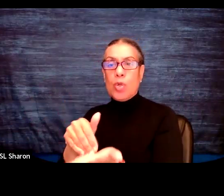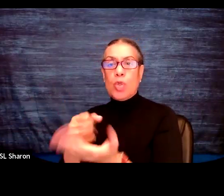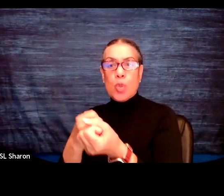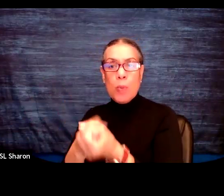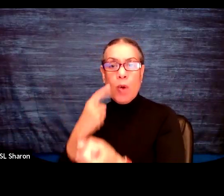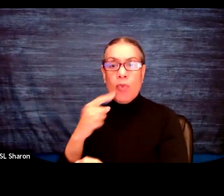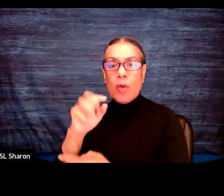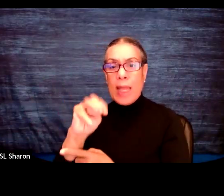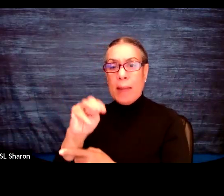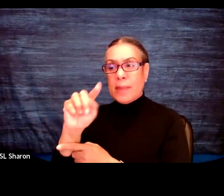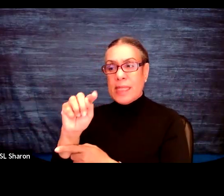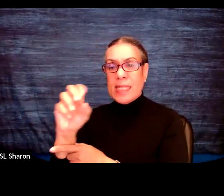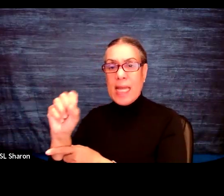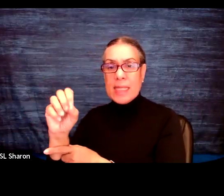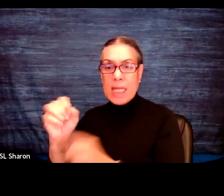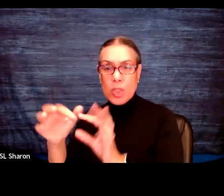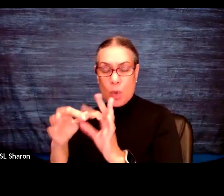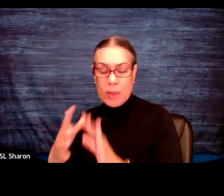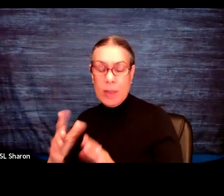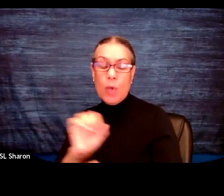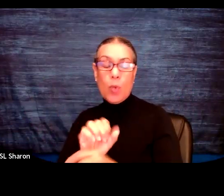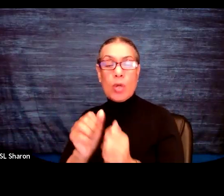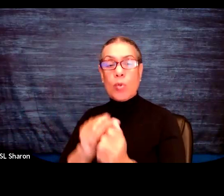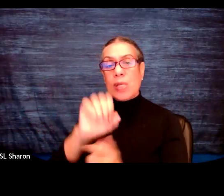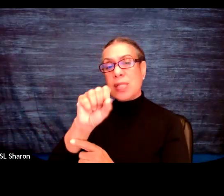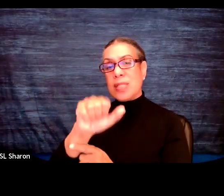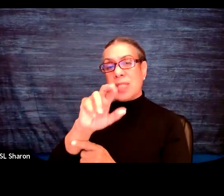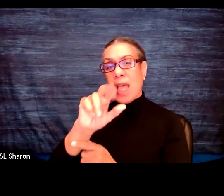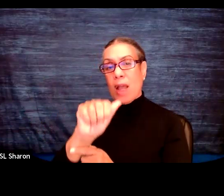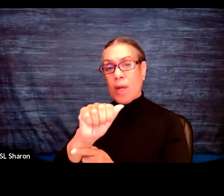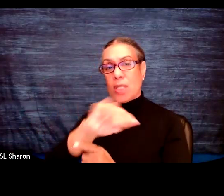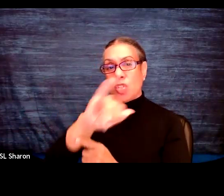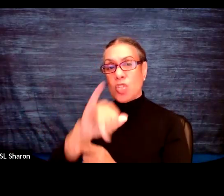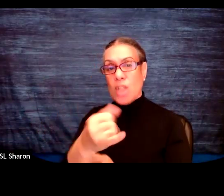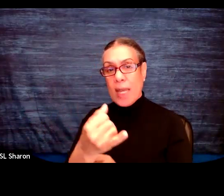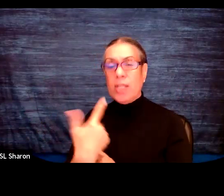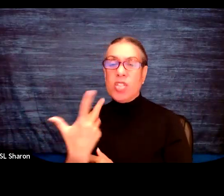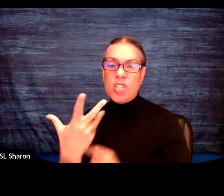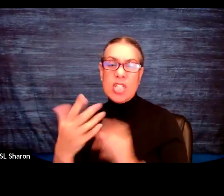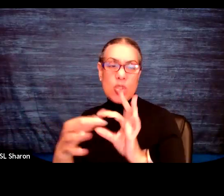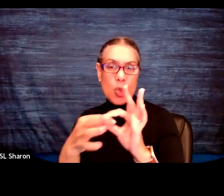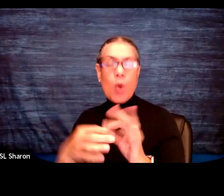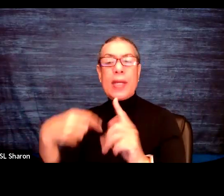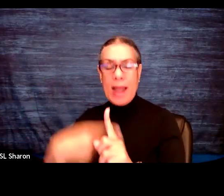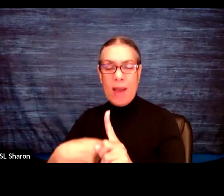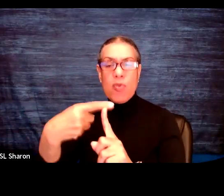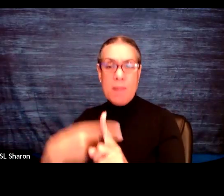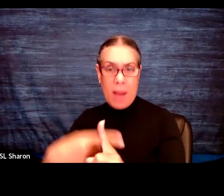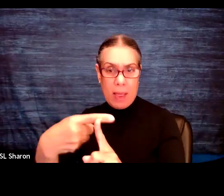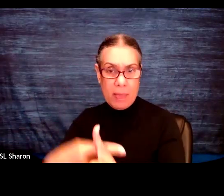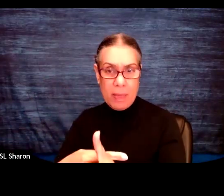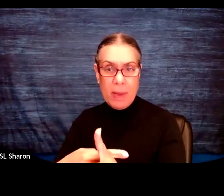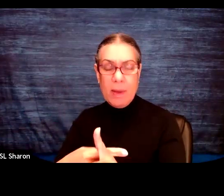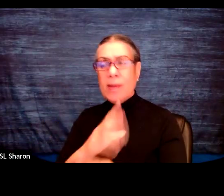coordinators. So they get together with Sarah J., who's the executive director of MTSS, every month. And they talk